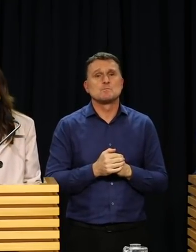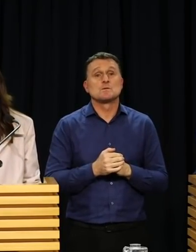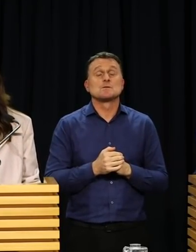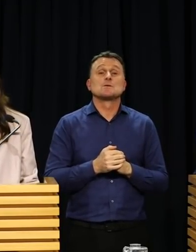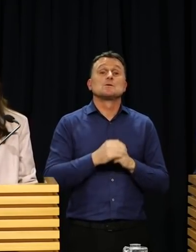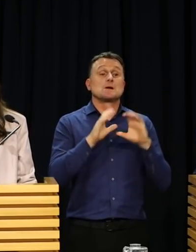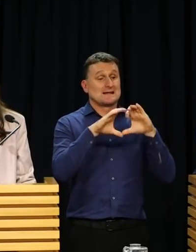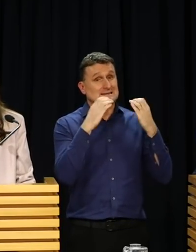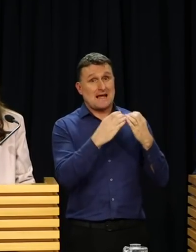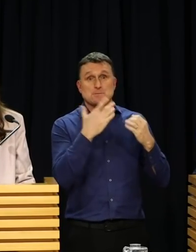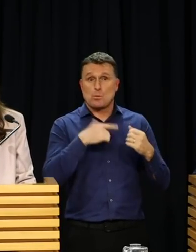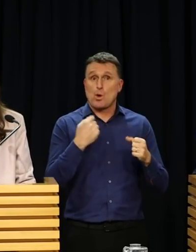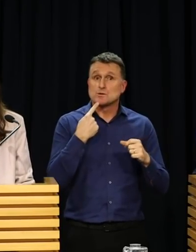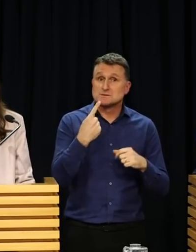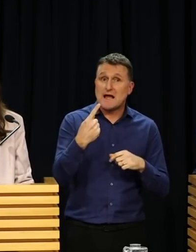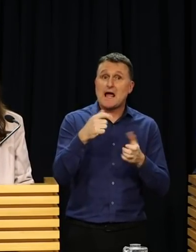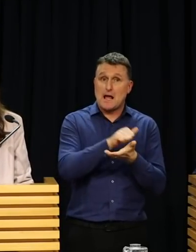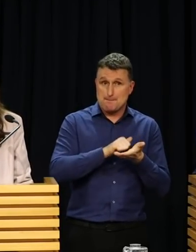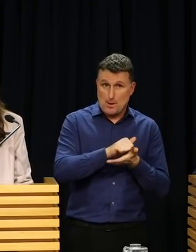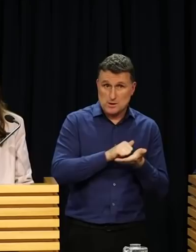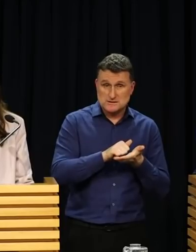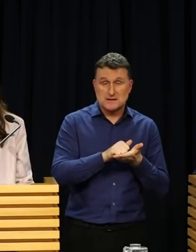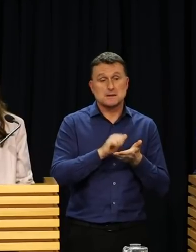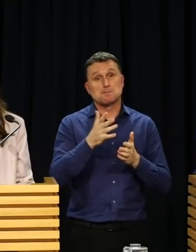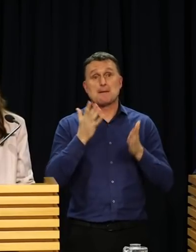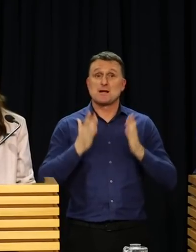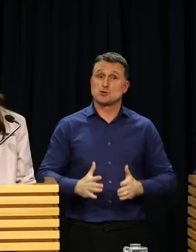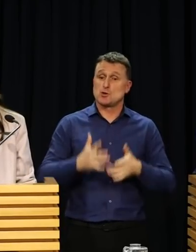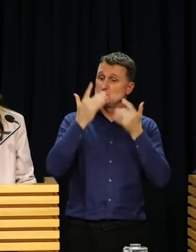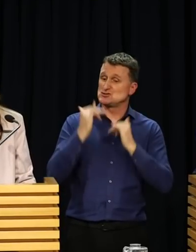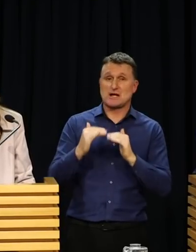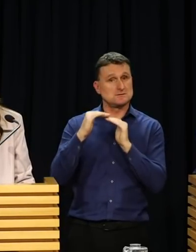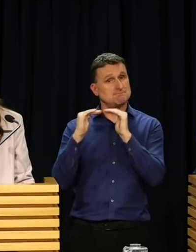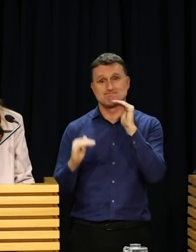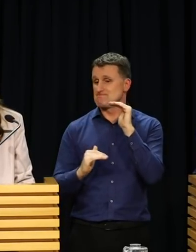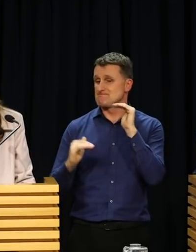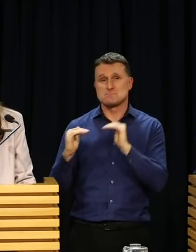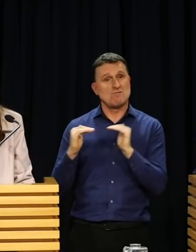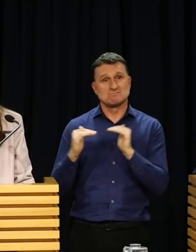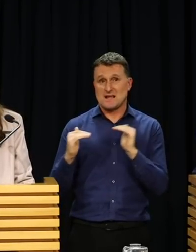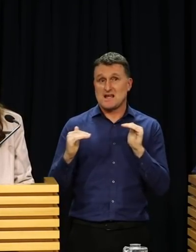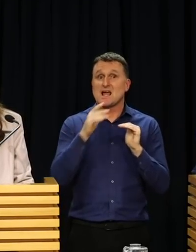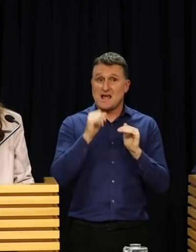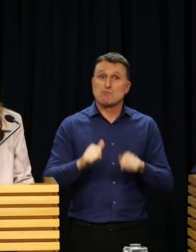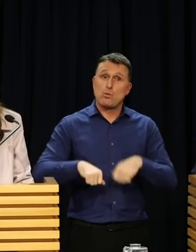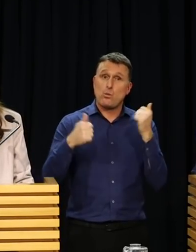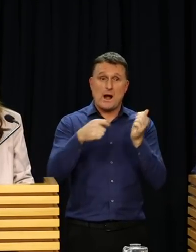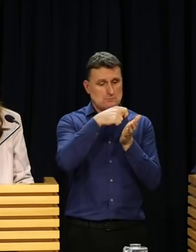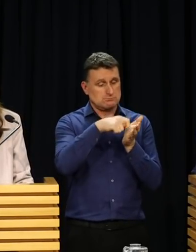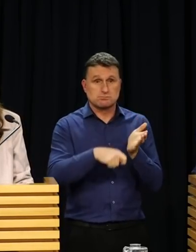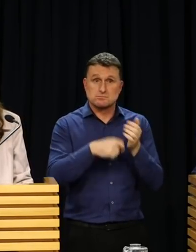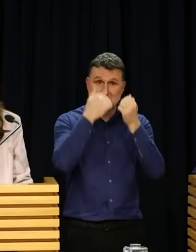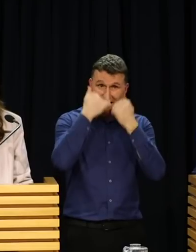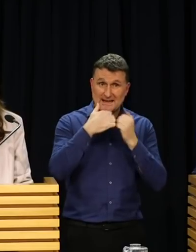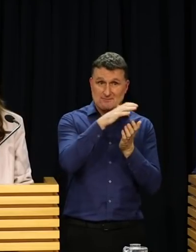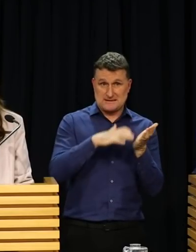make an apology, including whether a human injustice must have been committed and is well documented. The victims must be identifiable